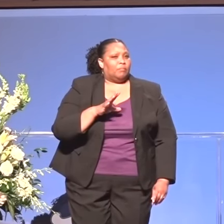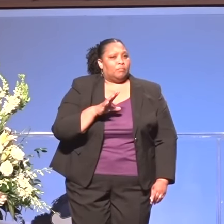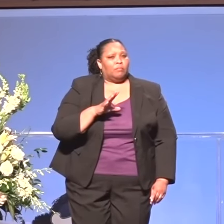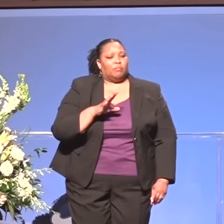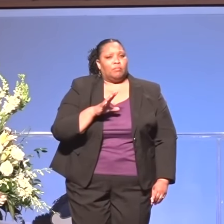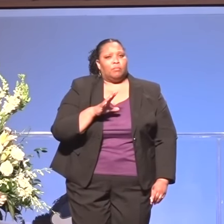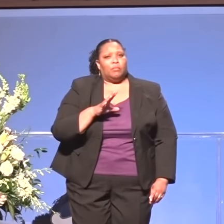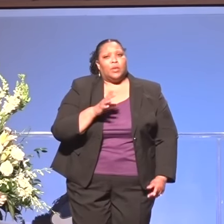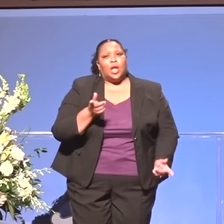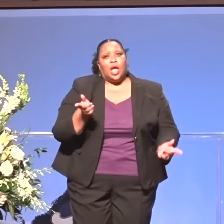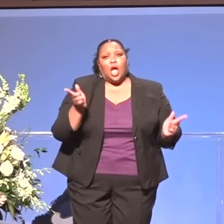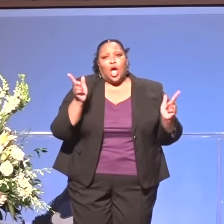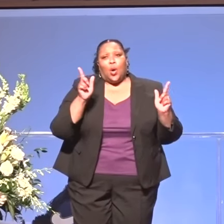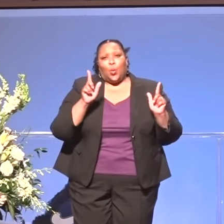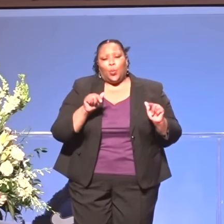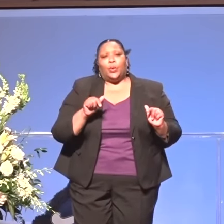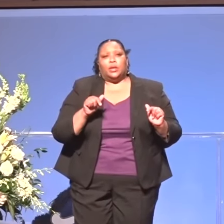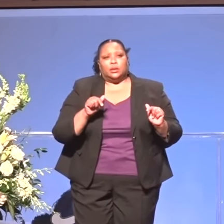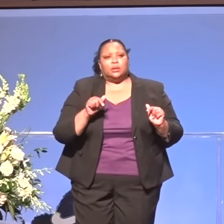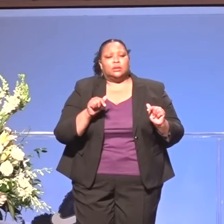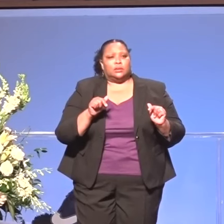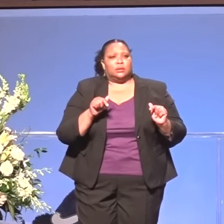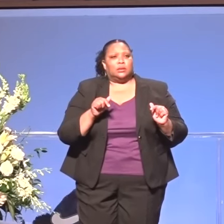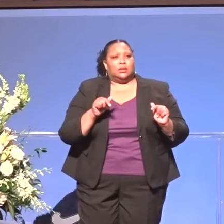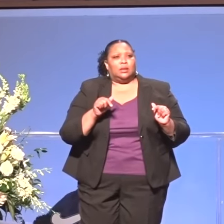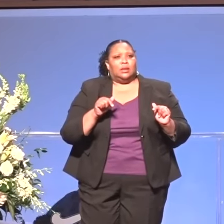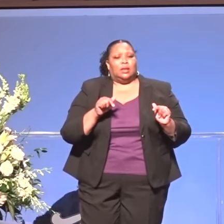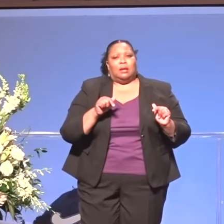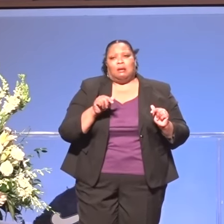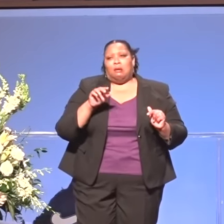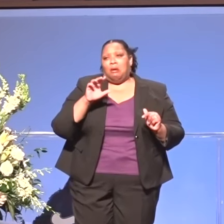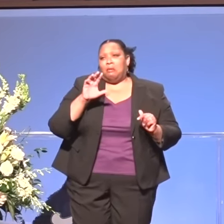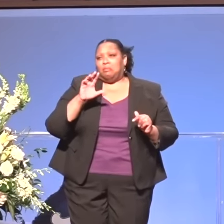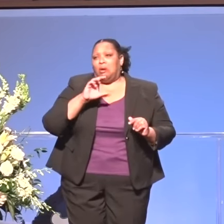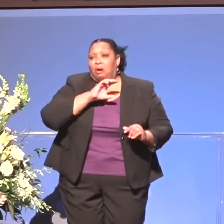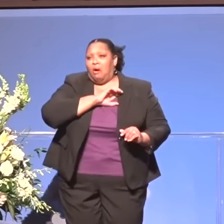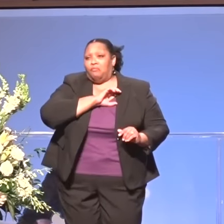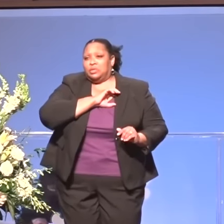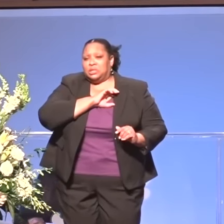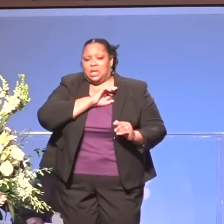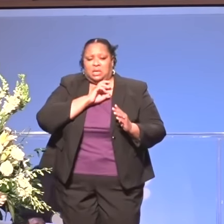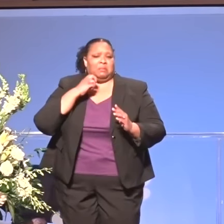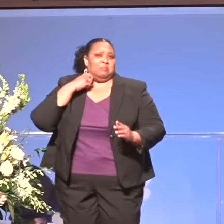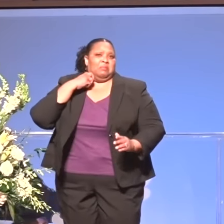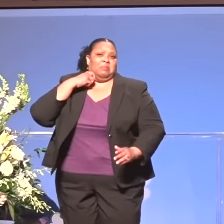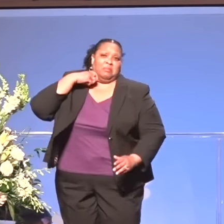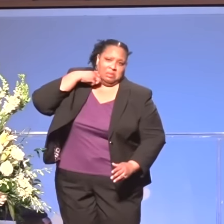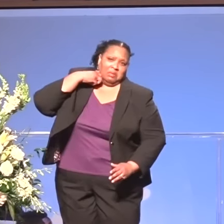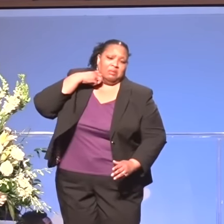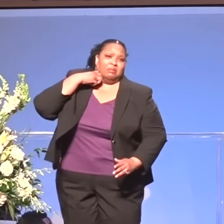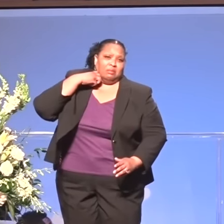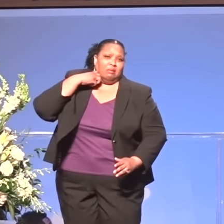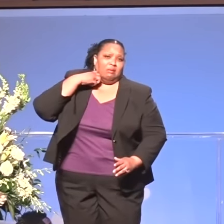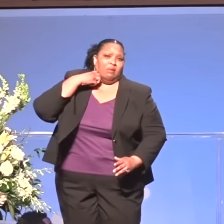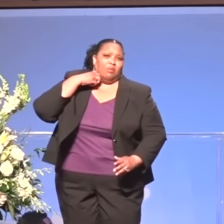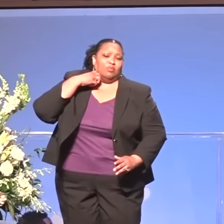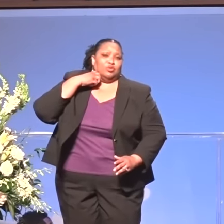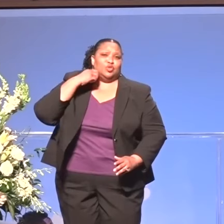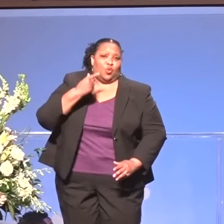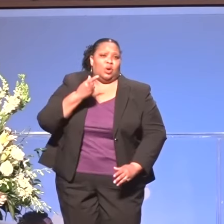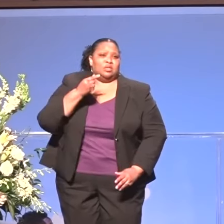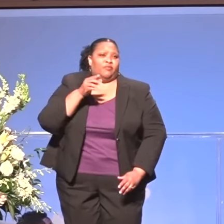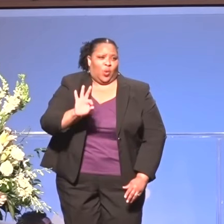When officer Shvin put his knee on the neck of George